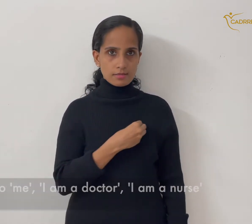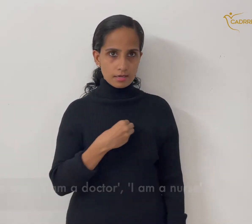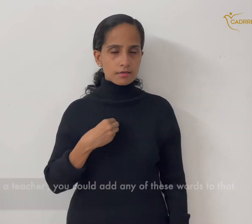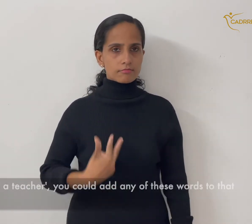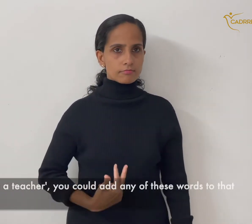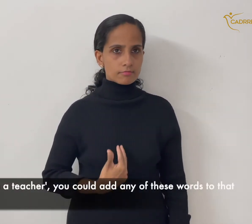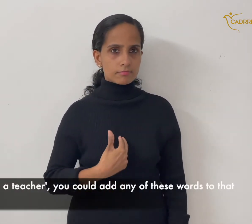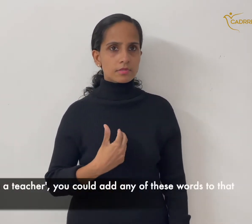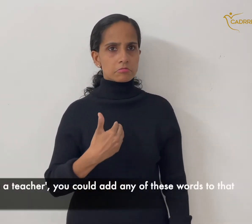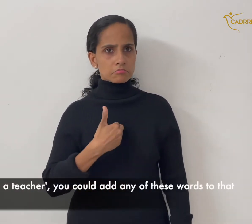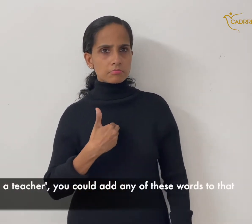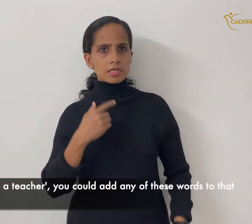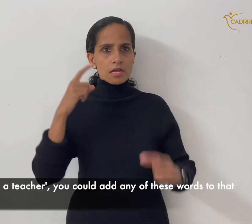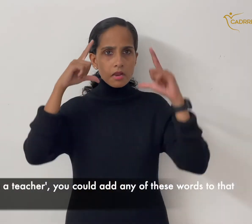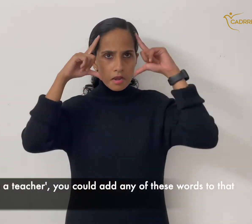I am an engineer,